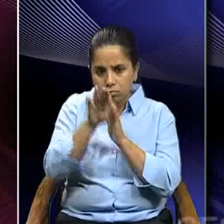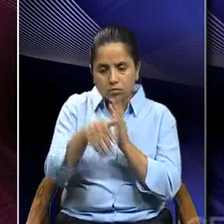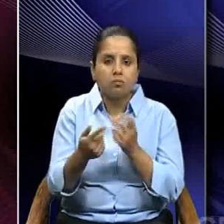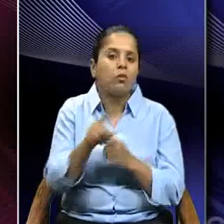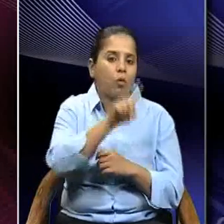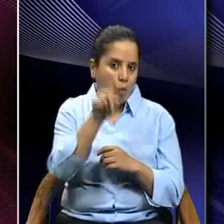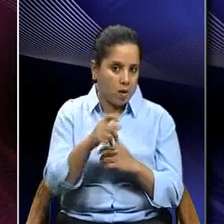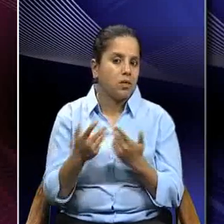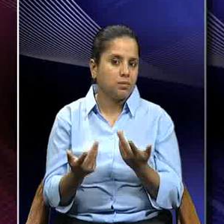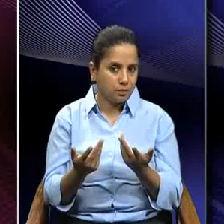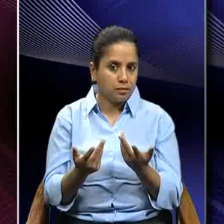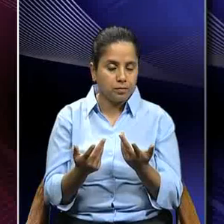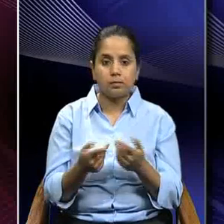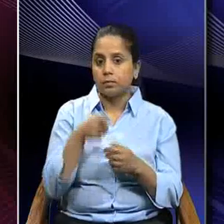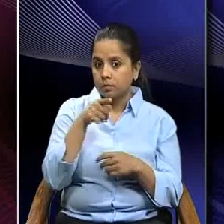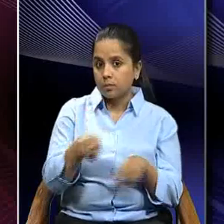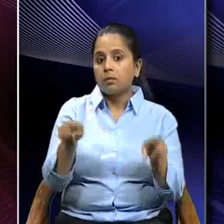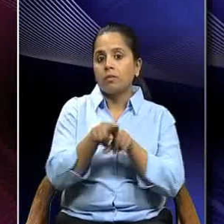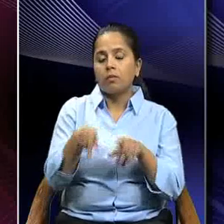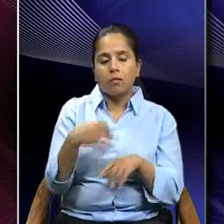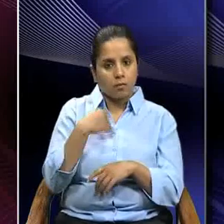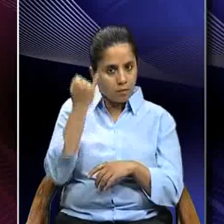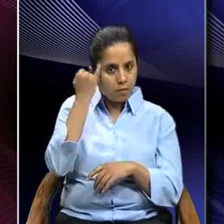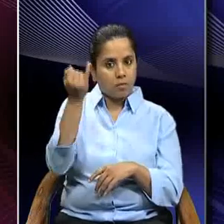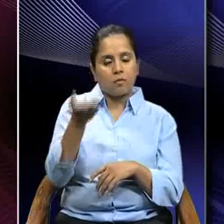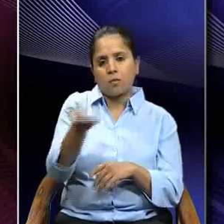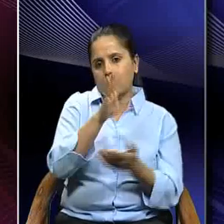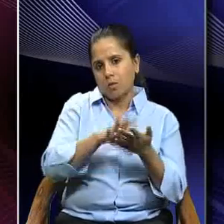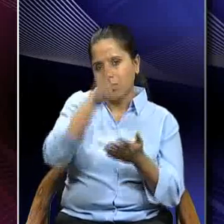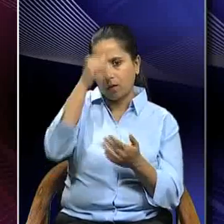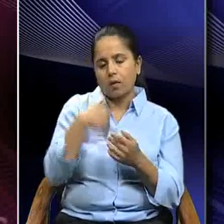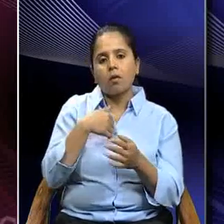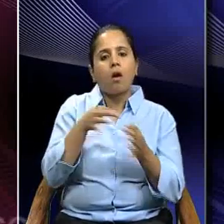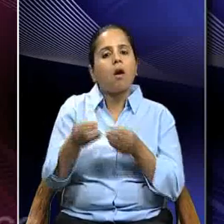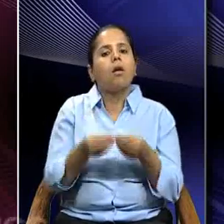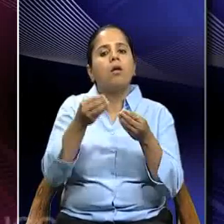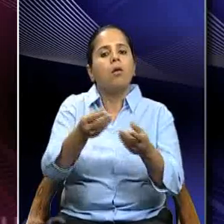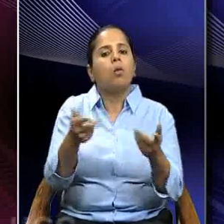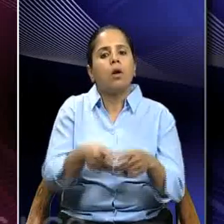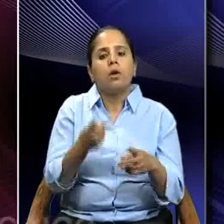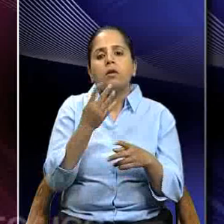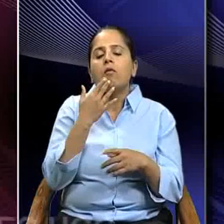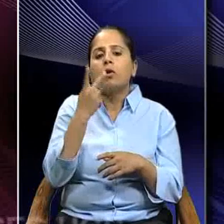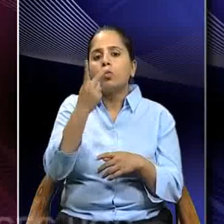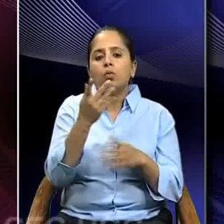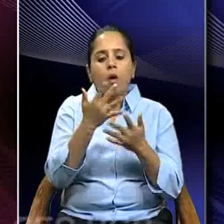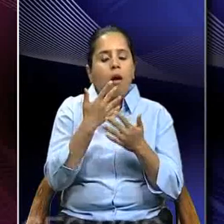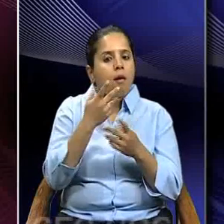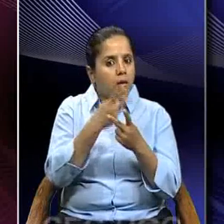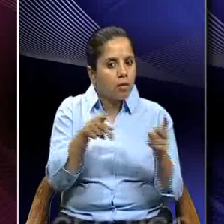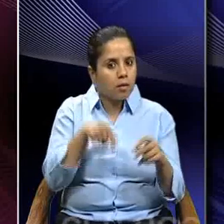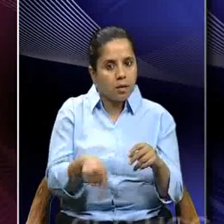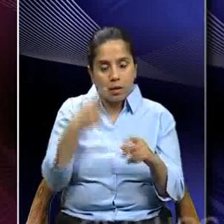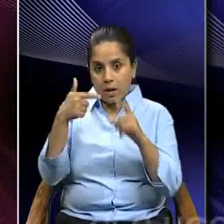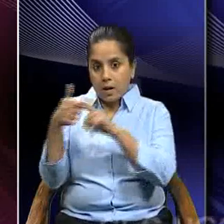questionable. So with this as an idea, my dear learners, I tried to provide you the different colors of Eastern